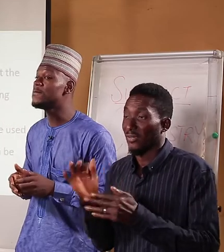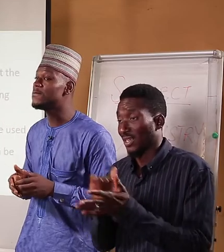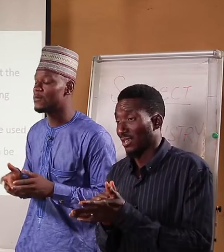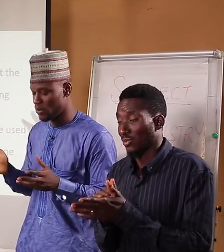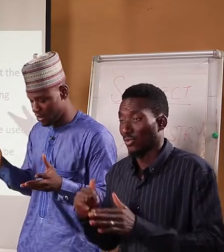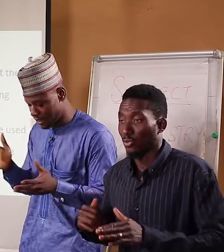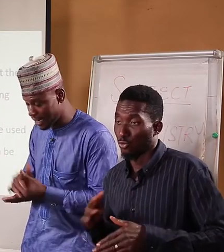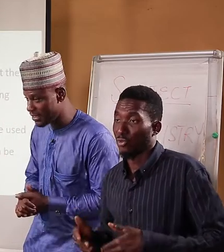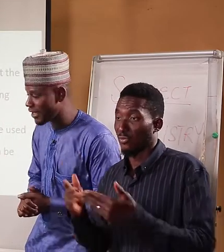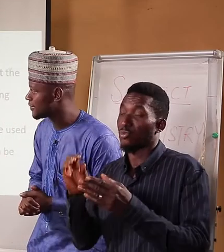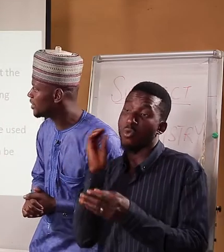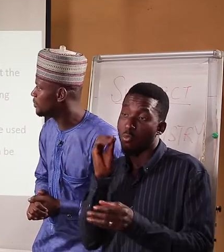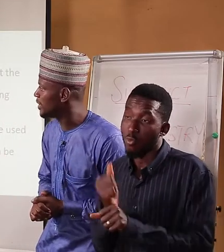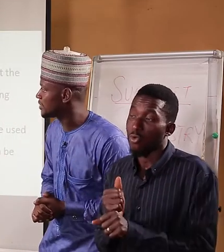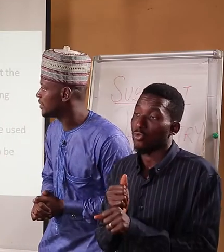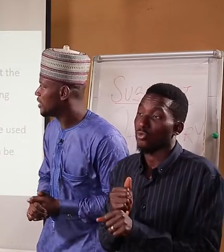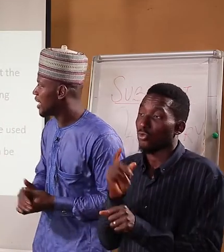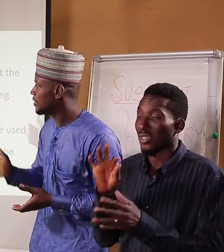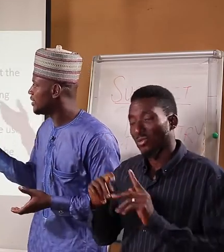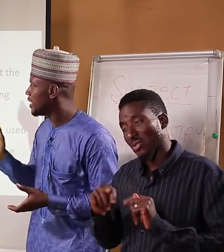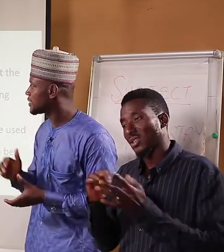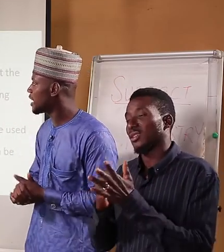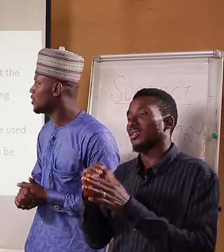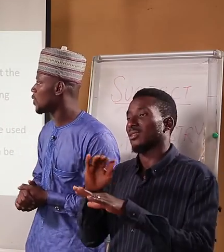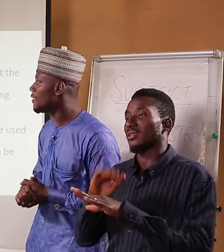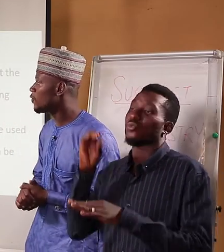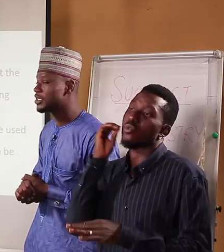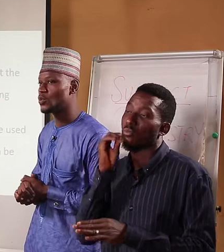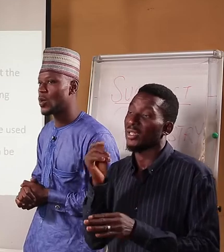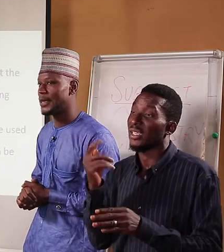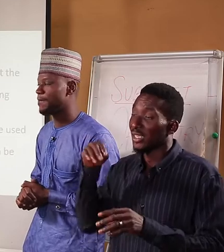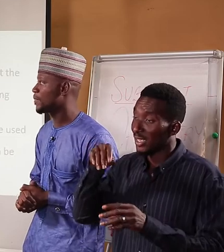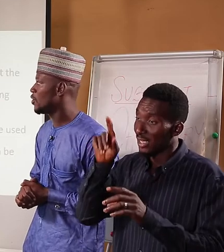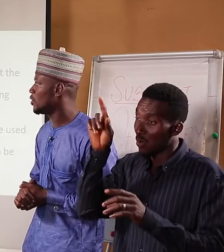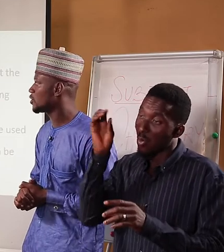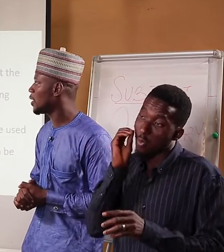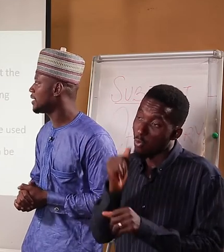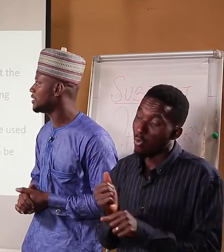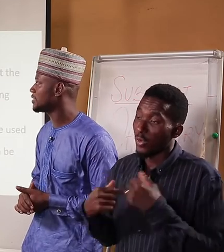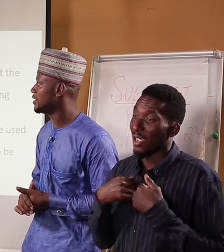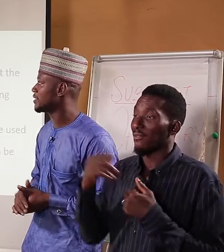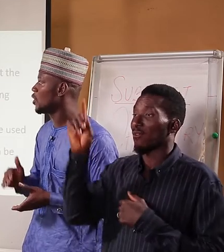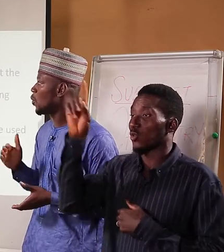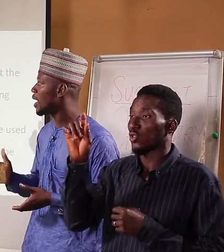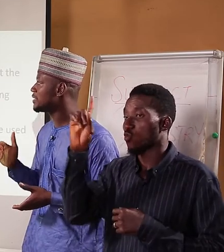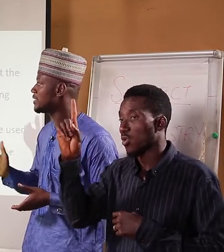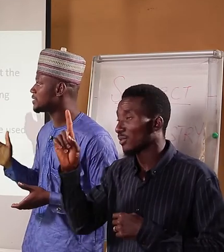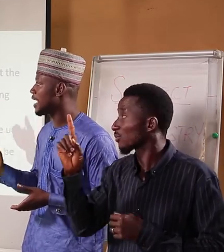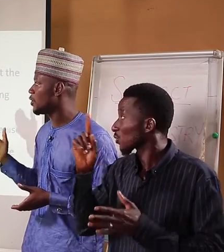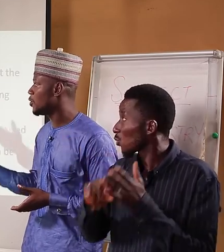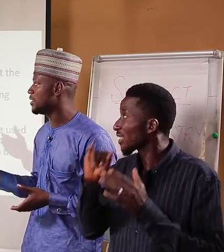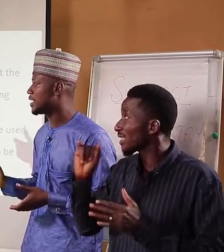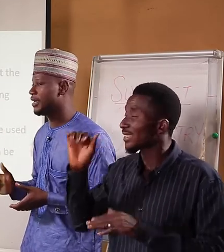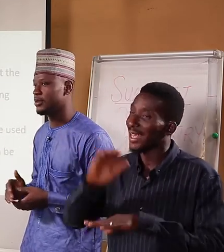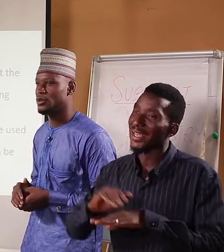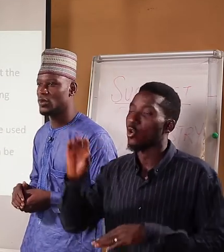see if the learning have taken place. And then in the assignment, we have question 1. Question 1 says, what is